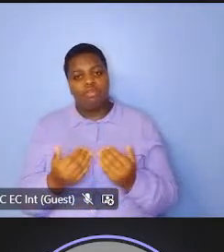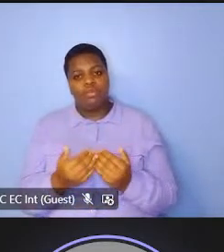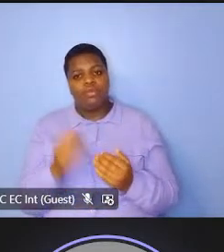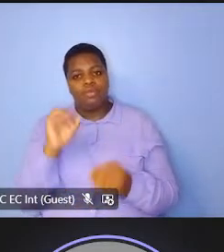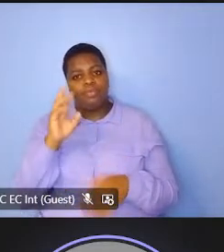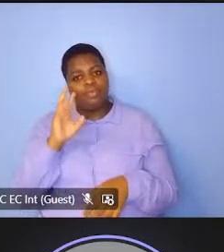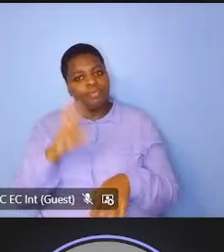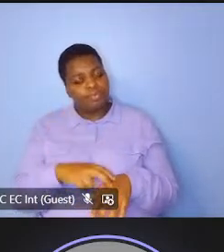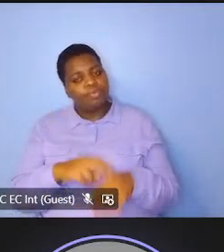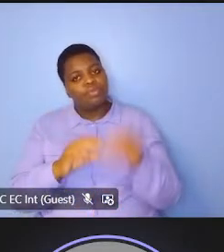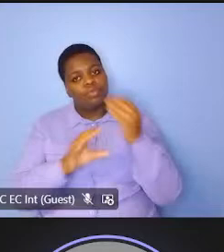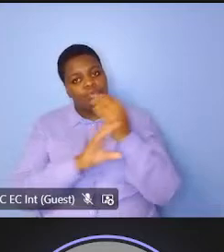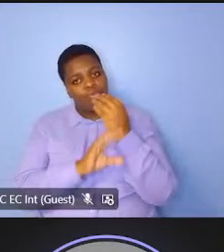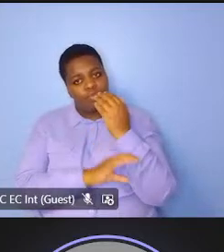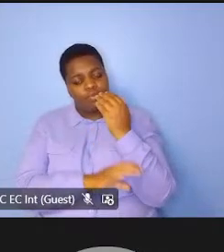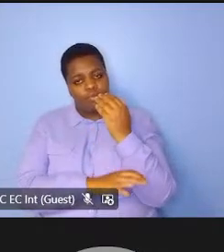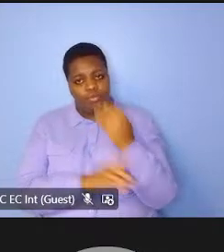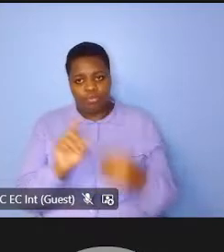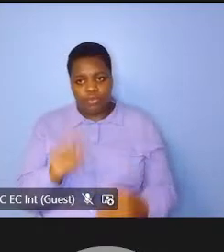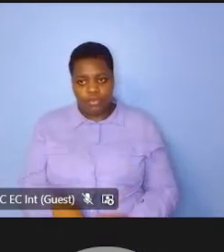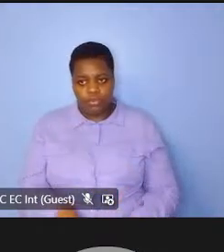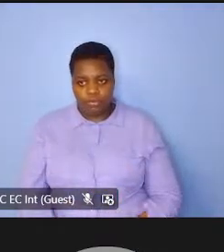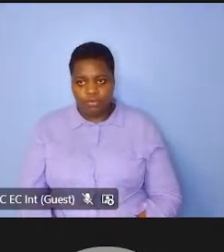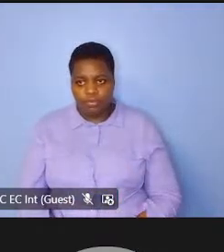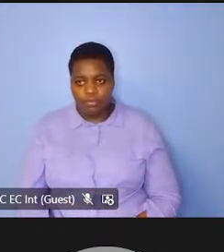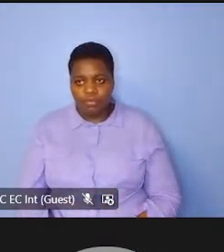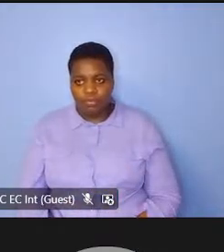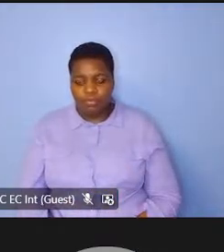meet constitutional muster.